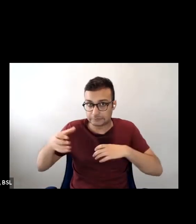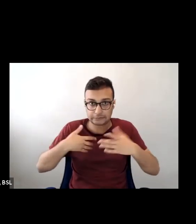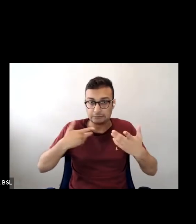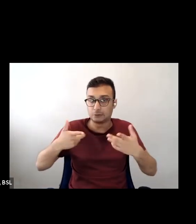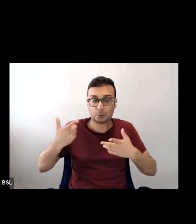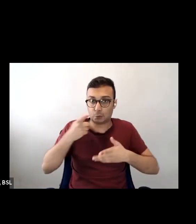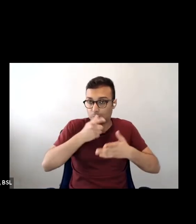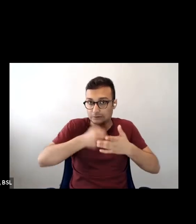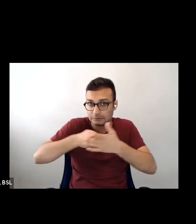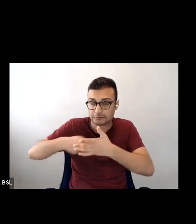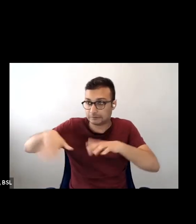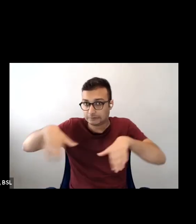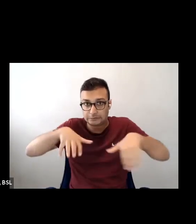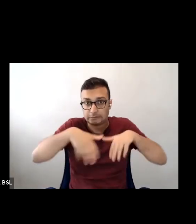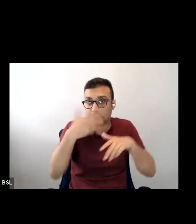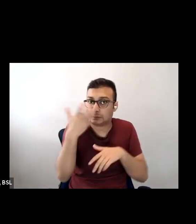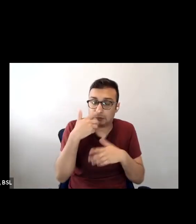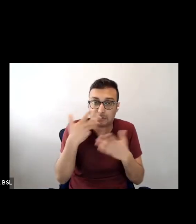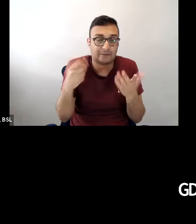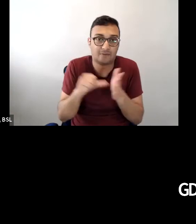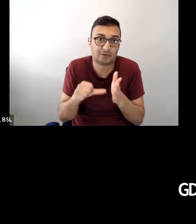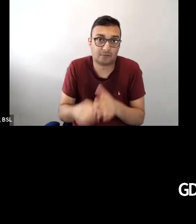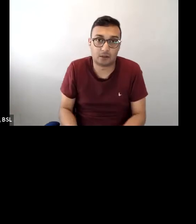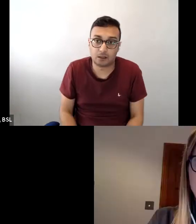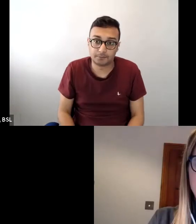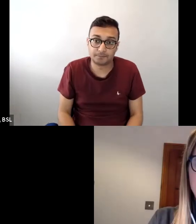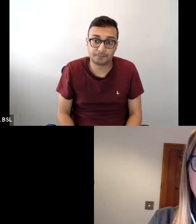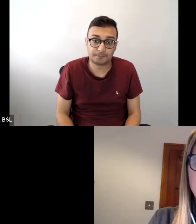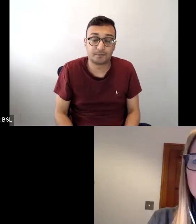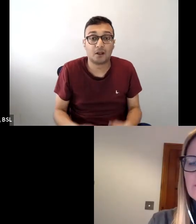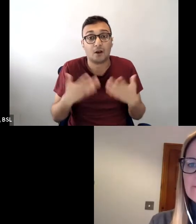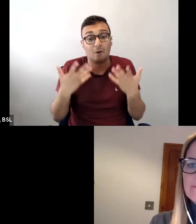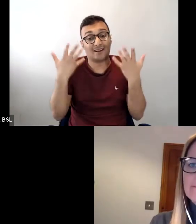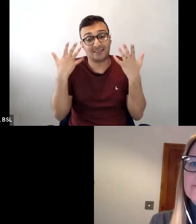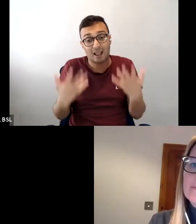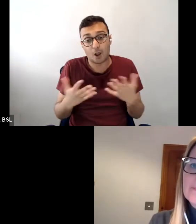important assistive technologies. So now we try to